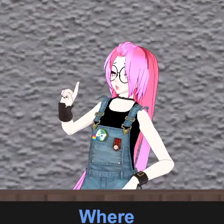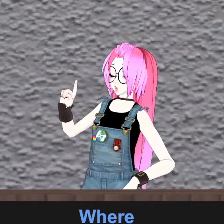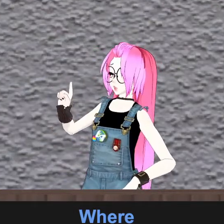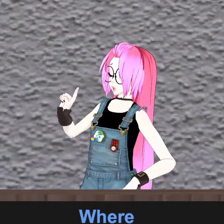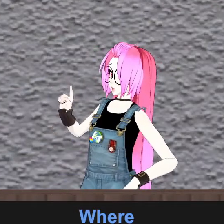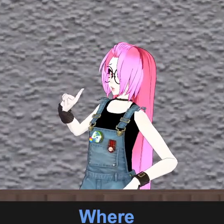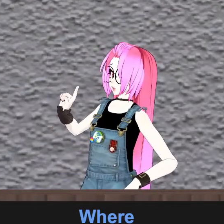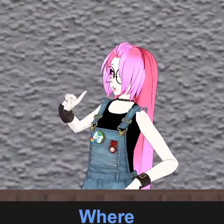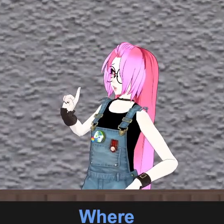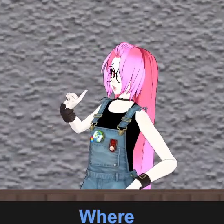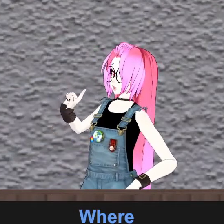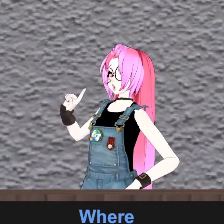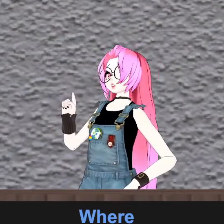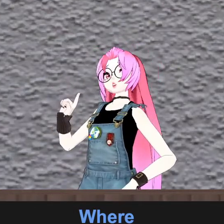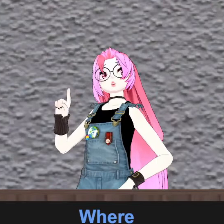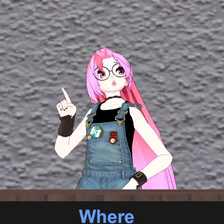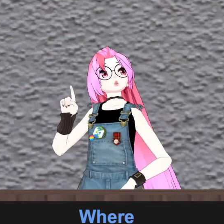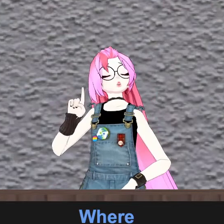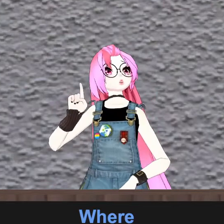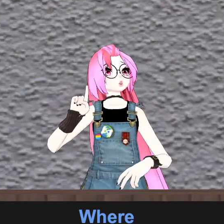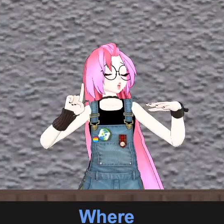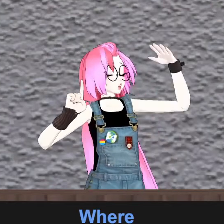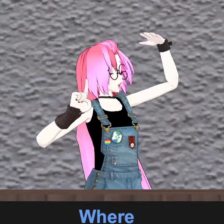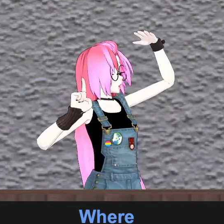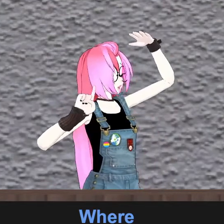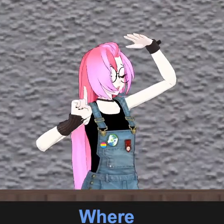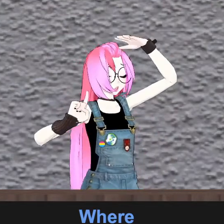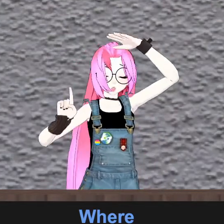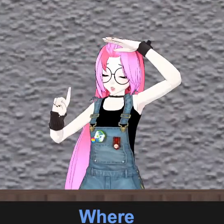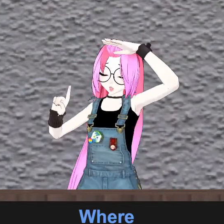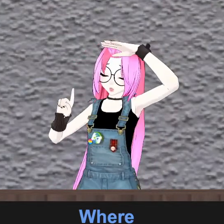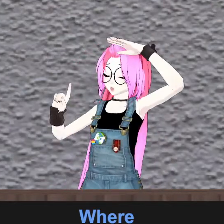Where? Where is it? Is it over there? Huh.